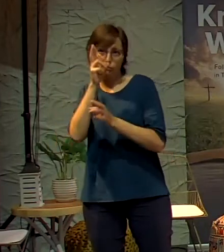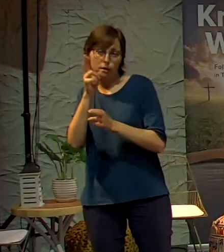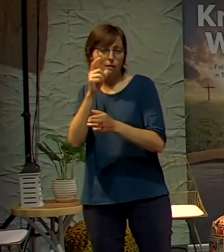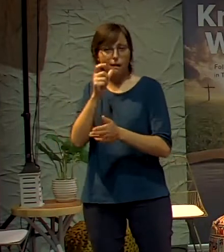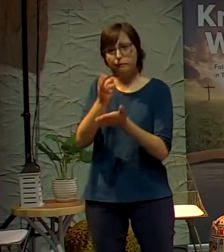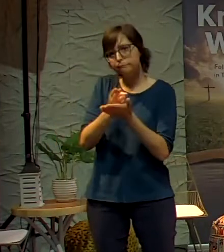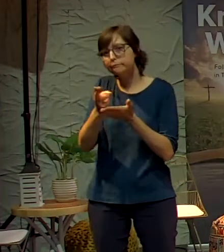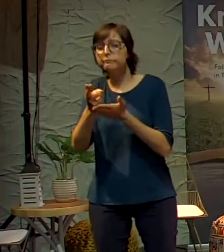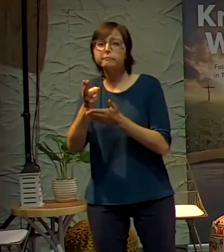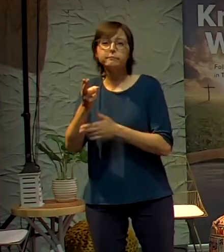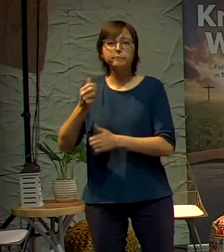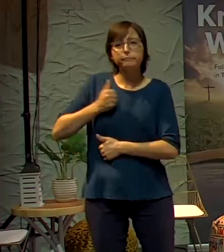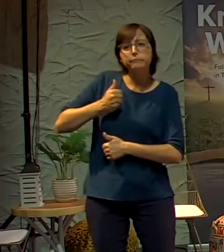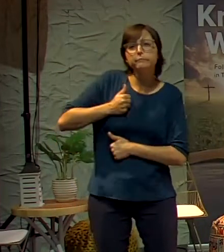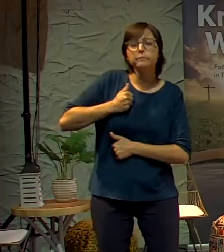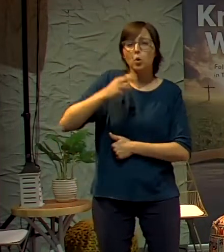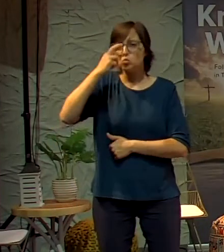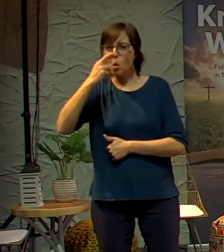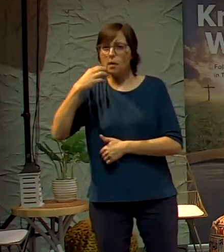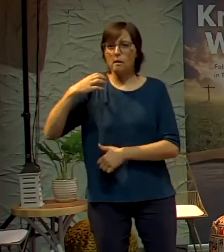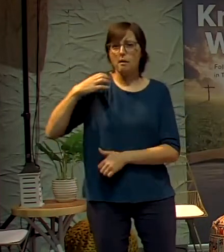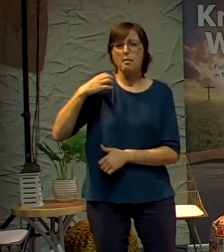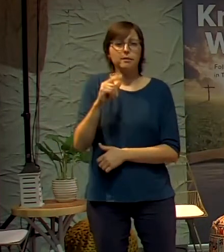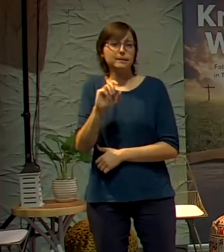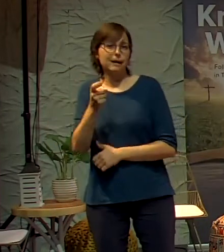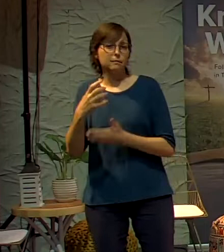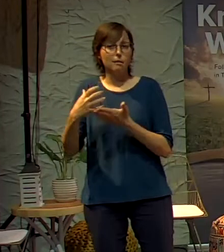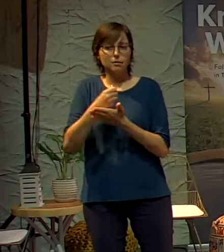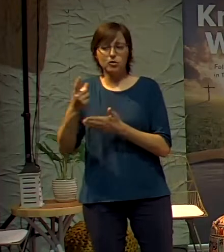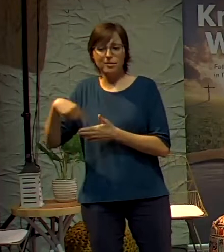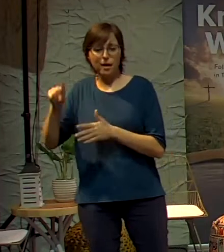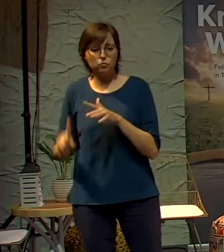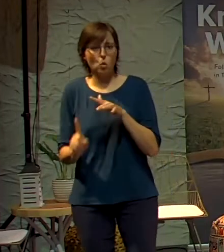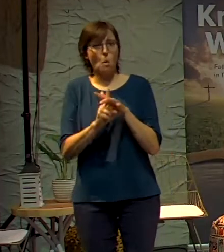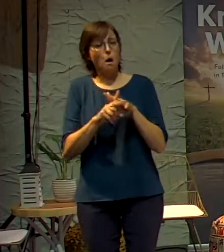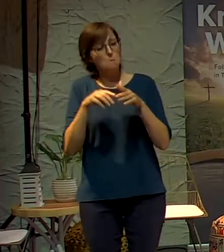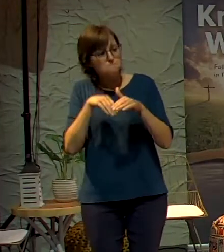legionnaires, show up in the kingdom in gratitude,